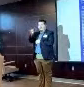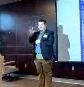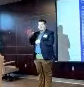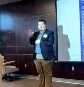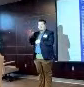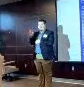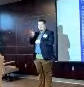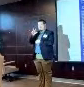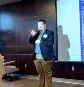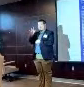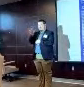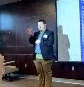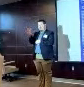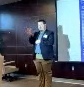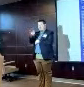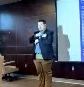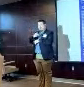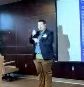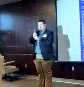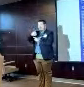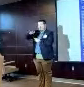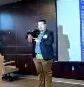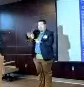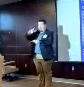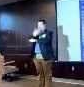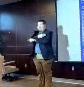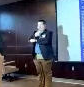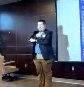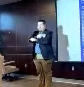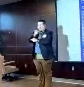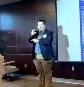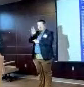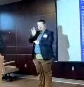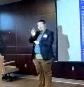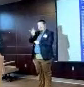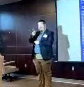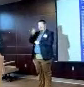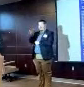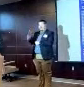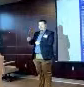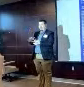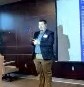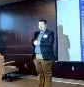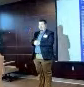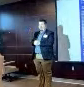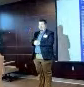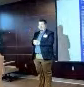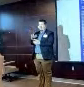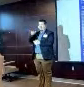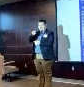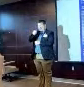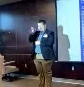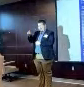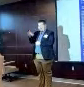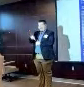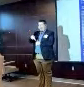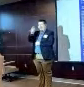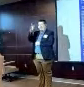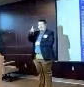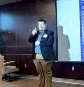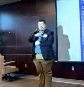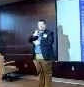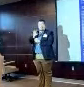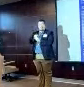of our 324 COVID-19 patients are unvaccinated, or about 94%. That percentage is even higher for